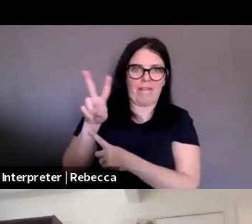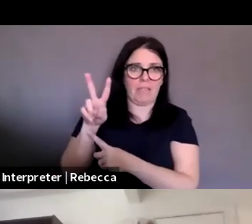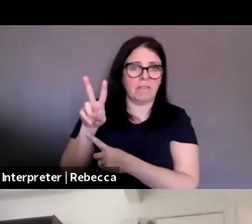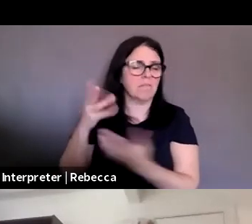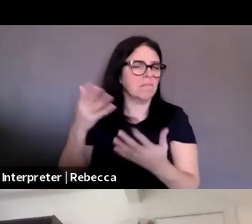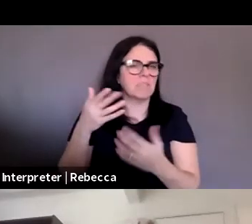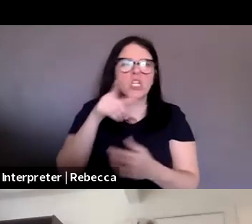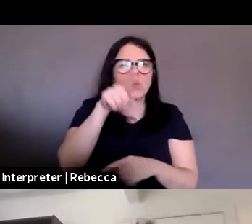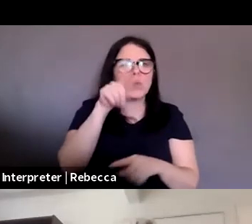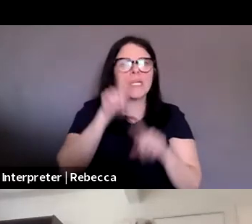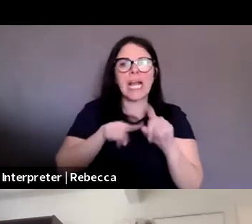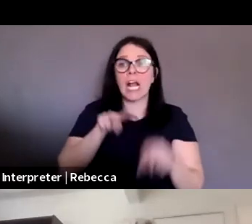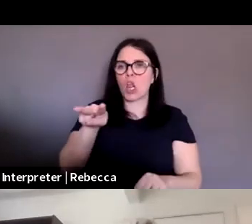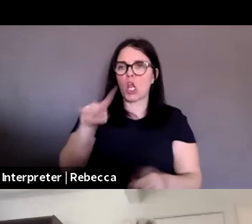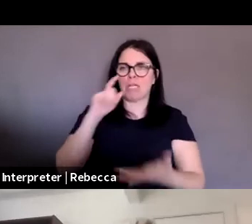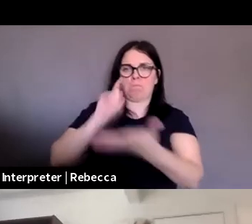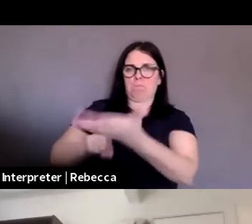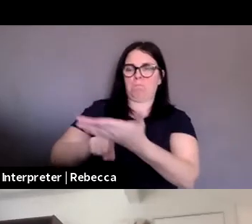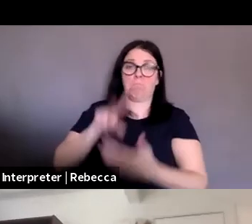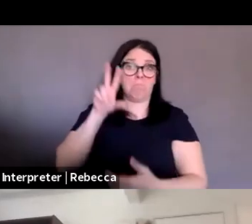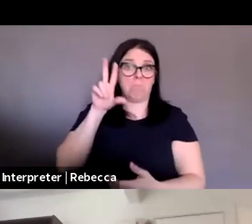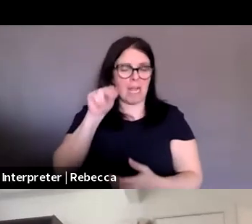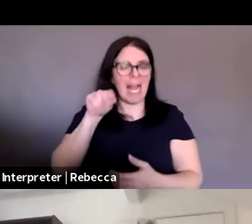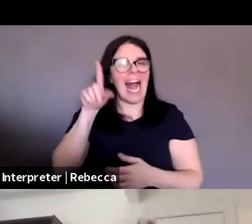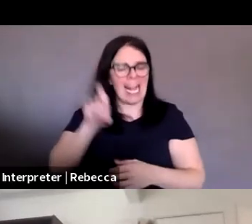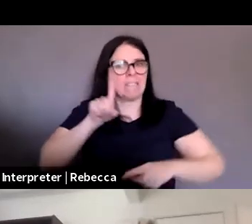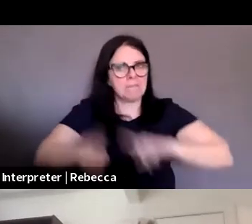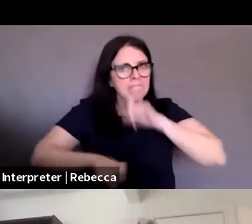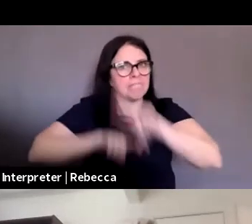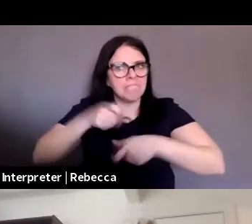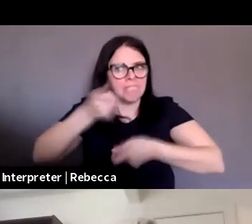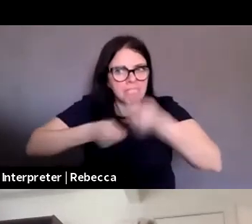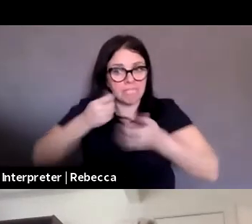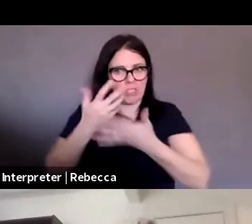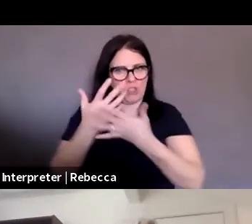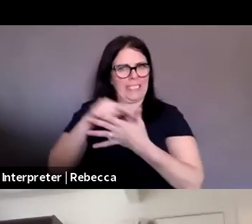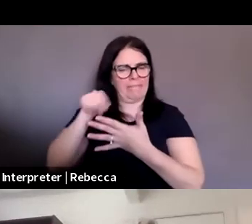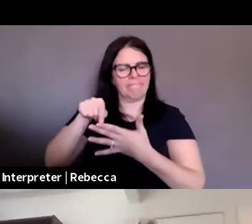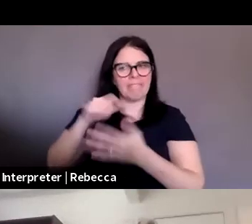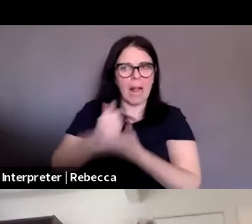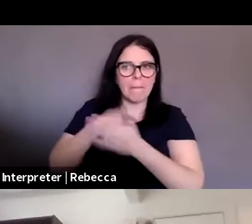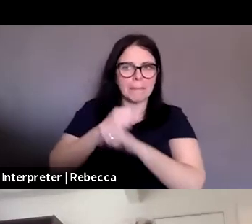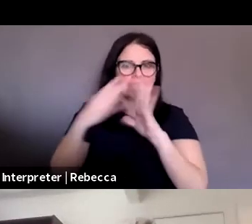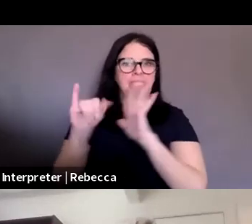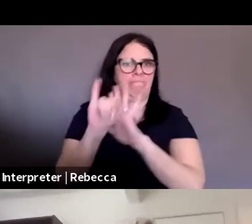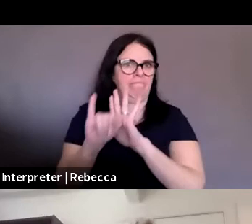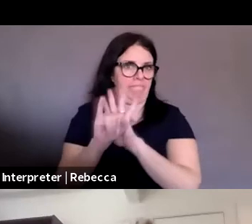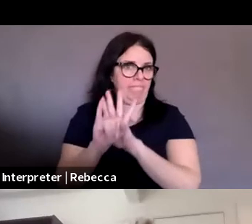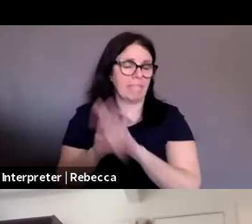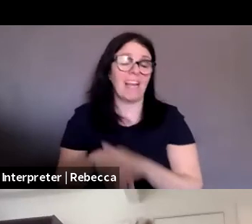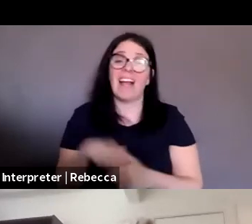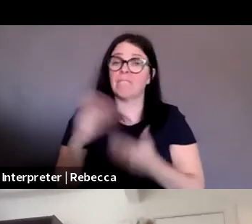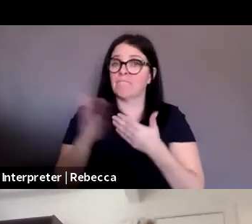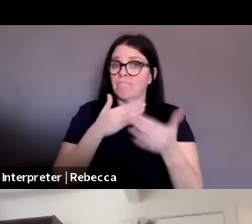by looking at a case unless you really do a screen. And you have to do it in every case, no matter the gender of the